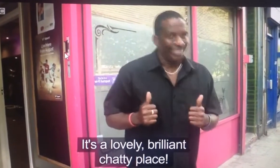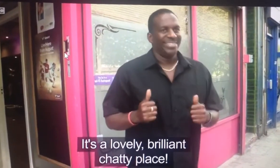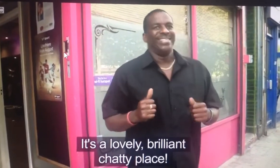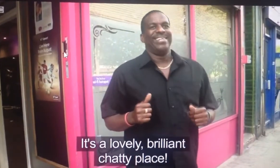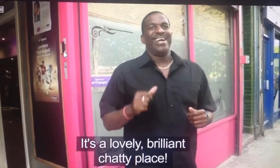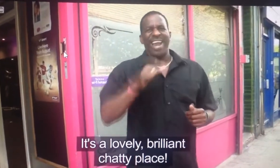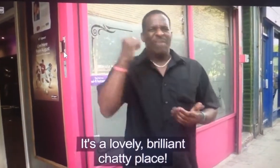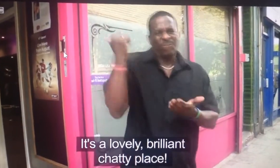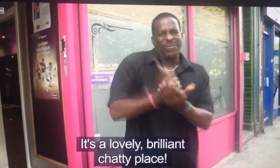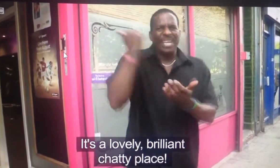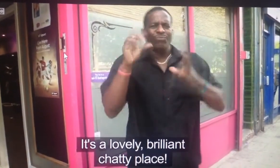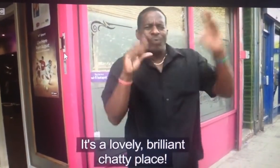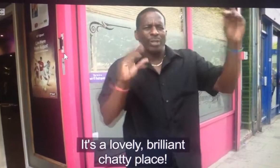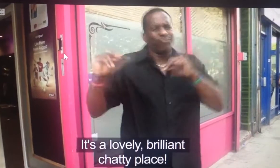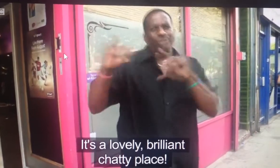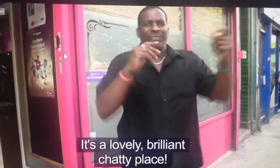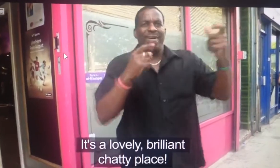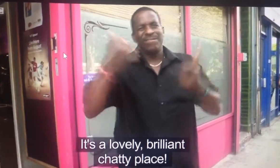It's a lovely, brilliant, chatty place.